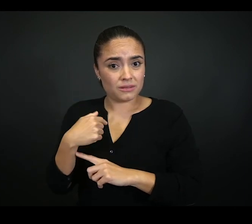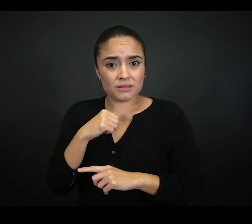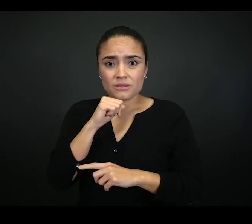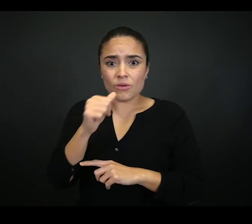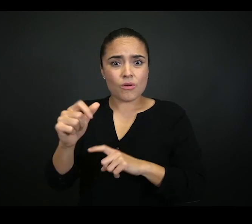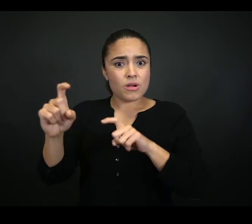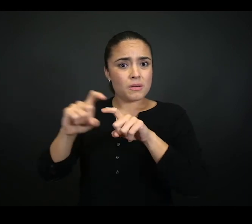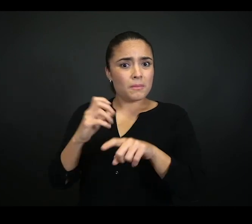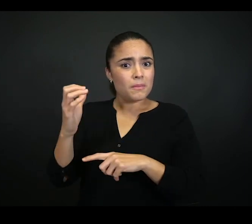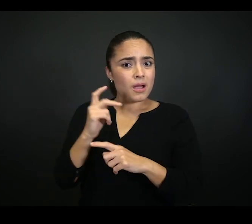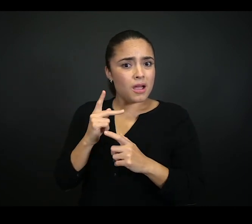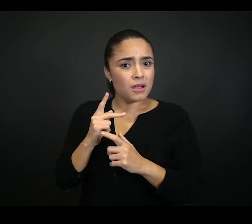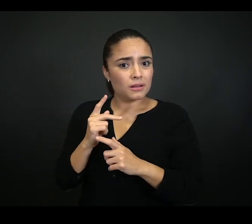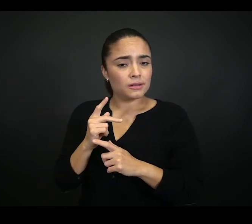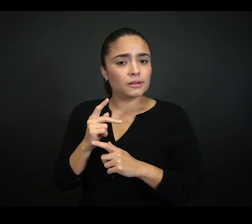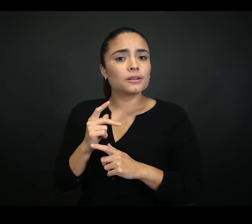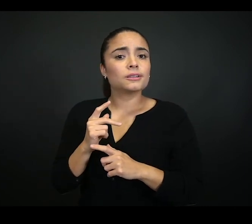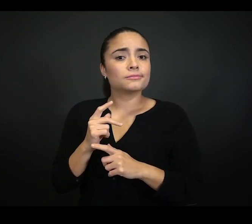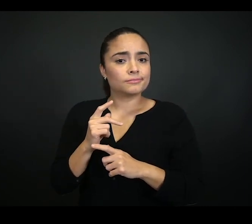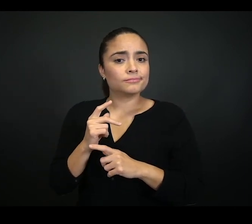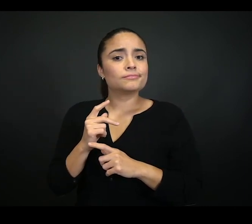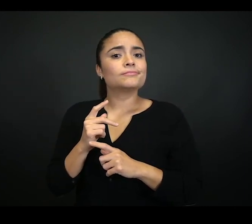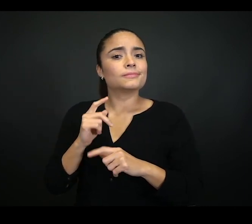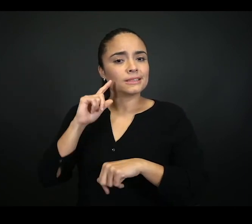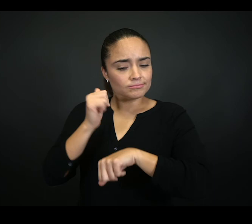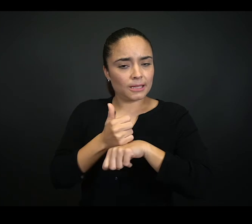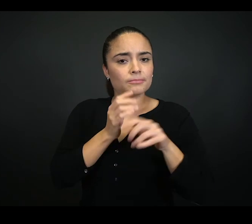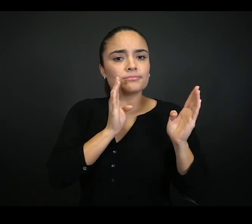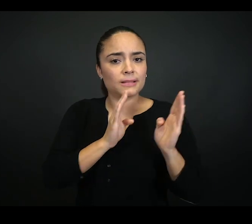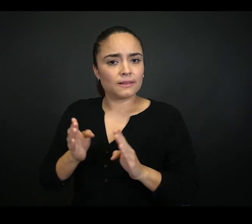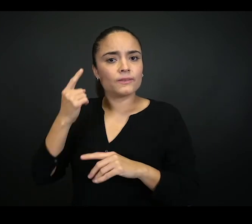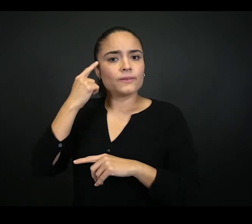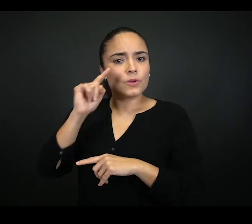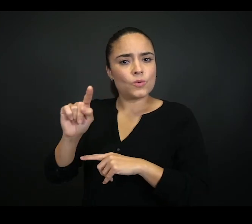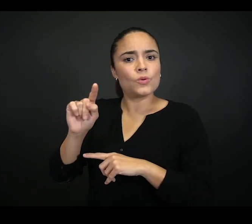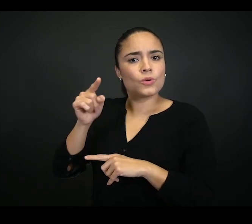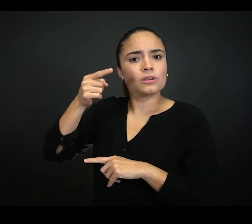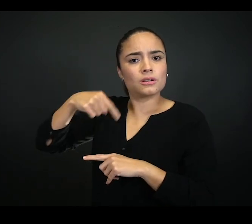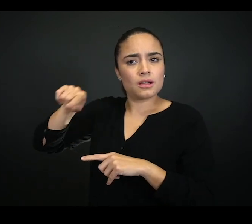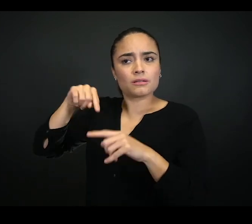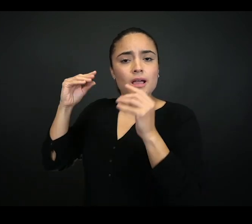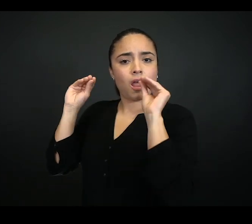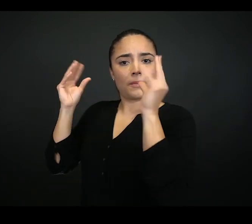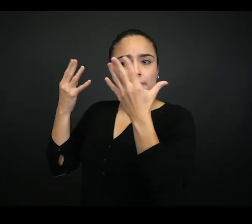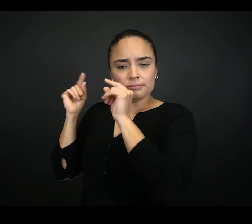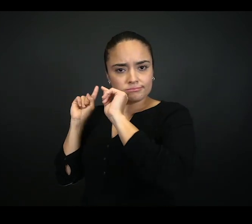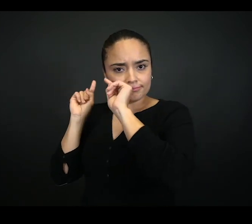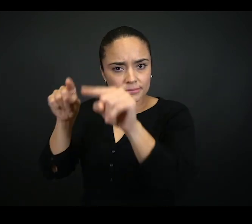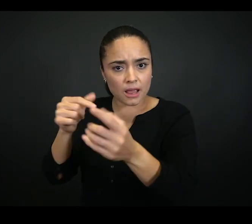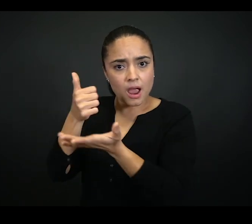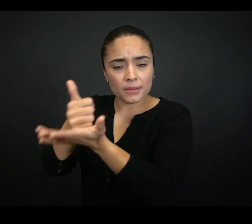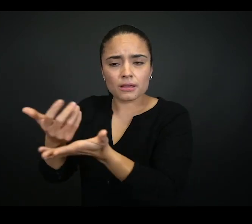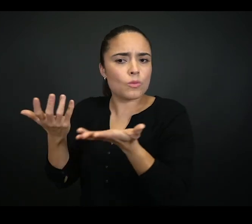so that someone knows where they are and can get medical attention to them. So, buddy